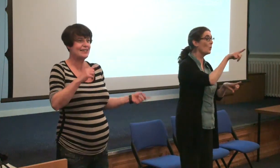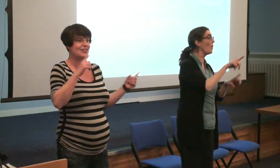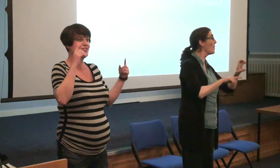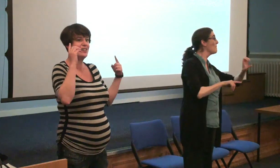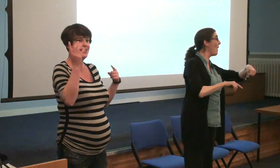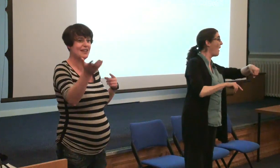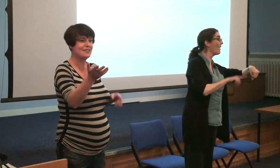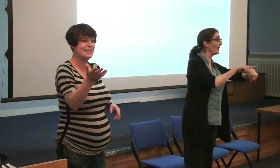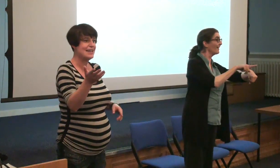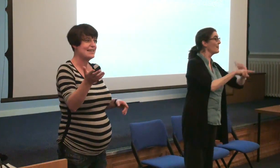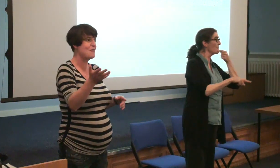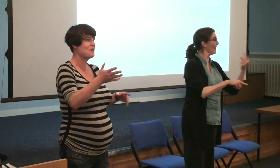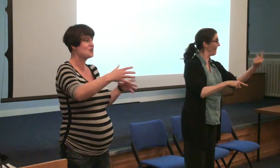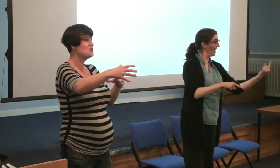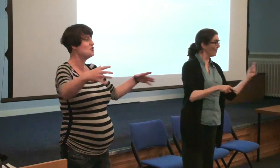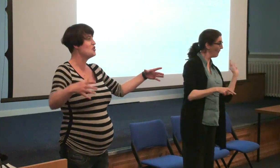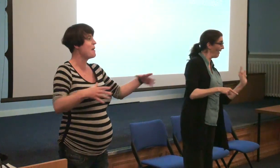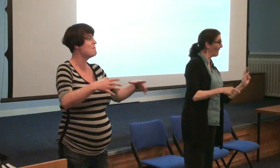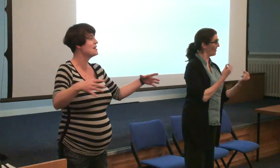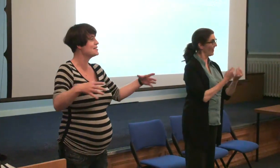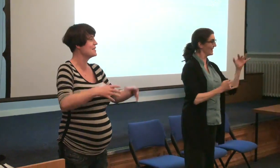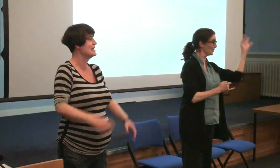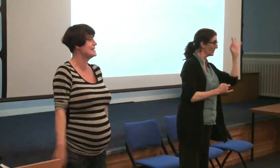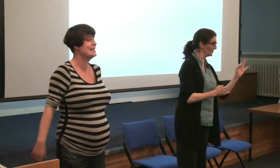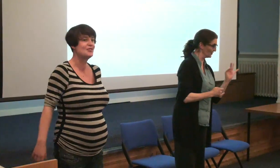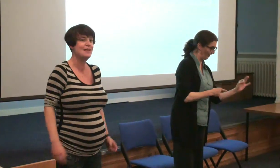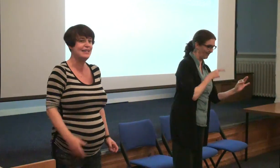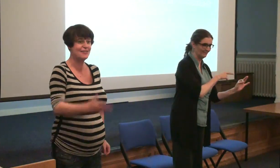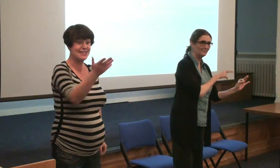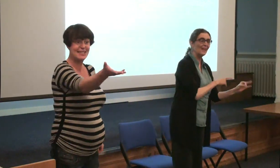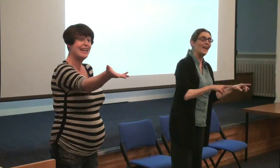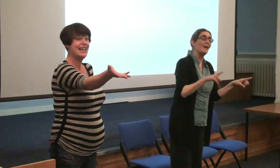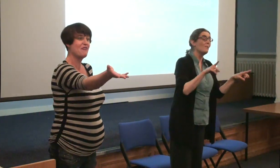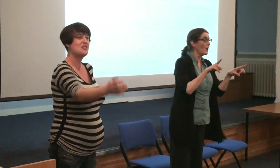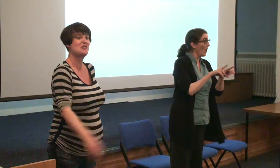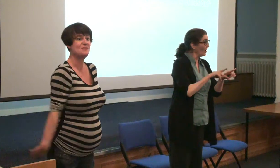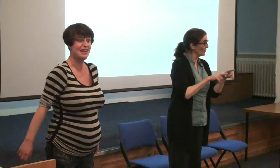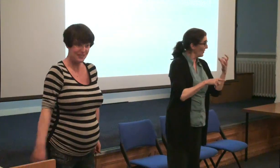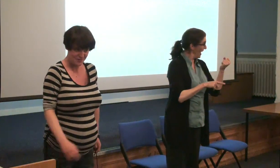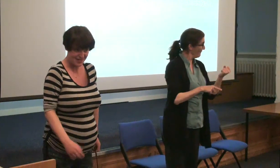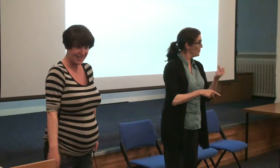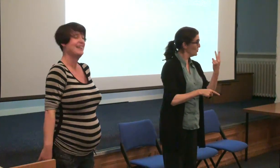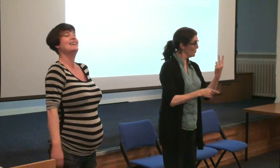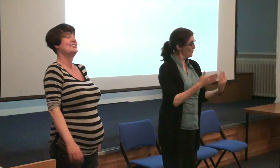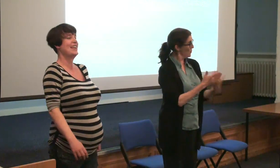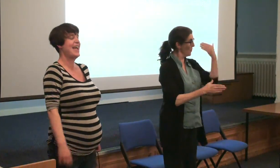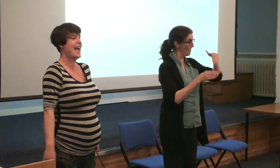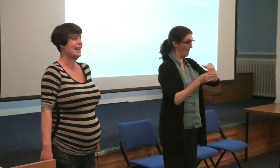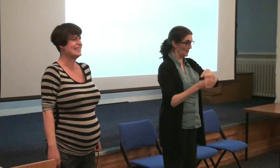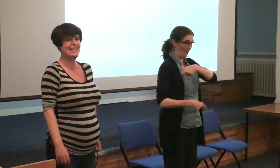to announce that now we've got two new members of the EDSIGN committee, which is Yvonne, who's been interpreting today, and